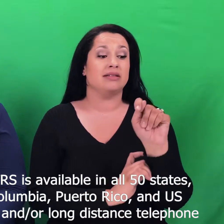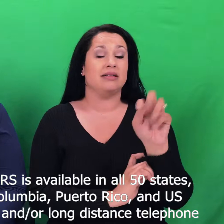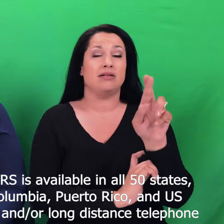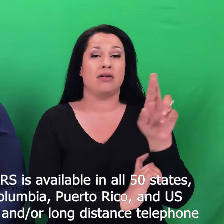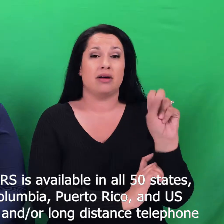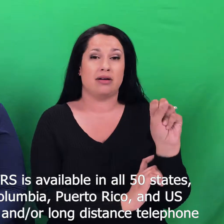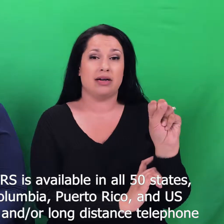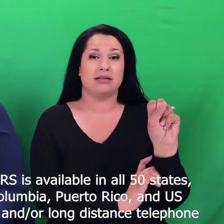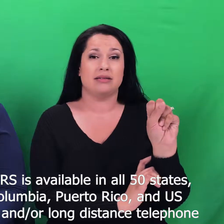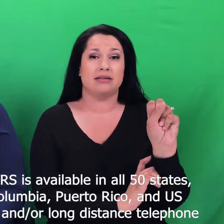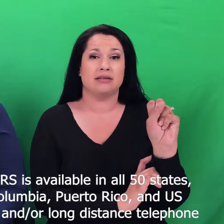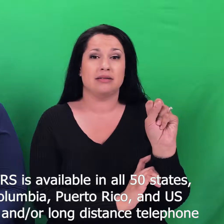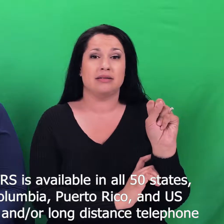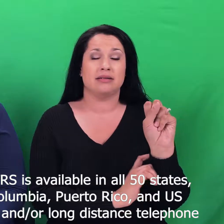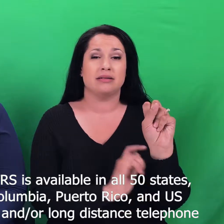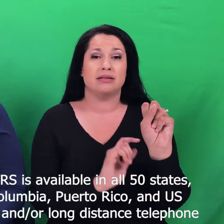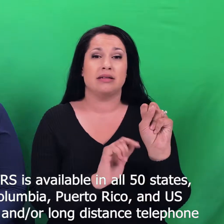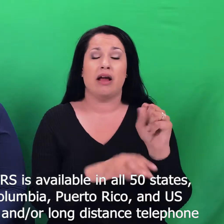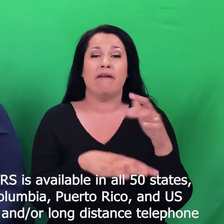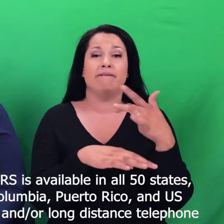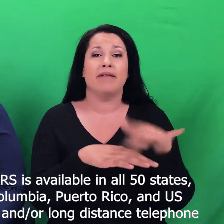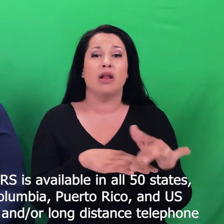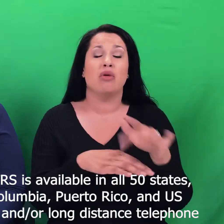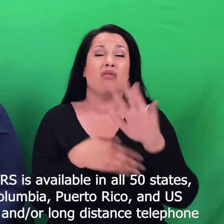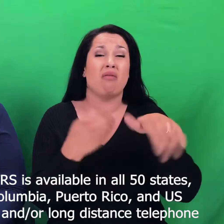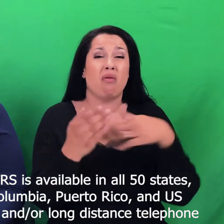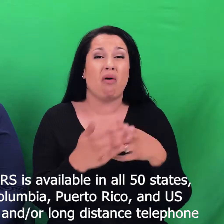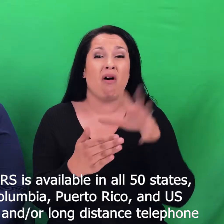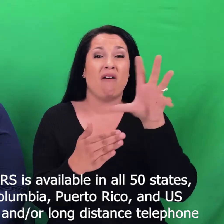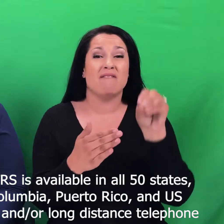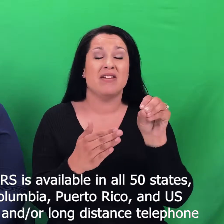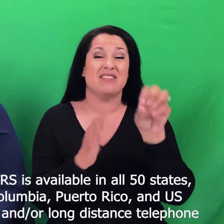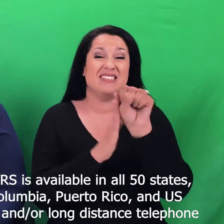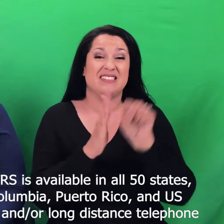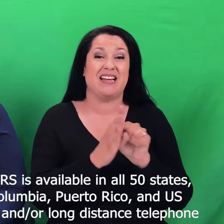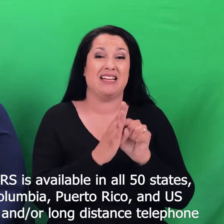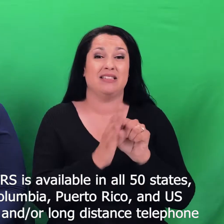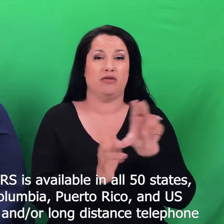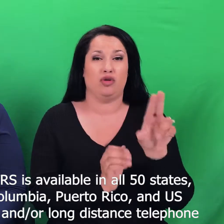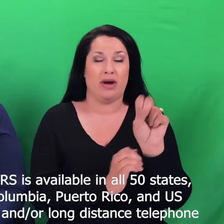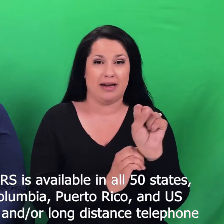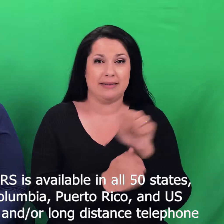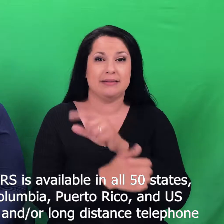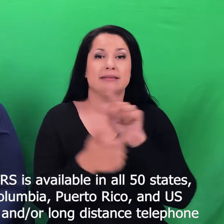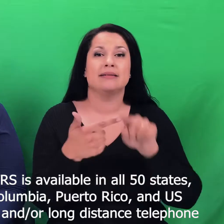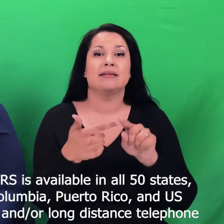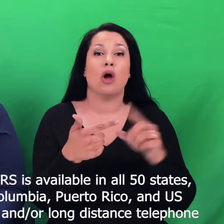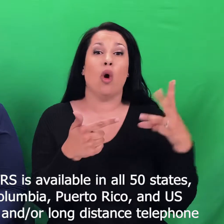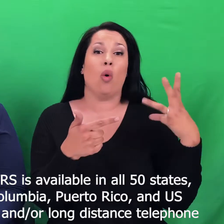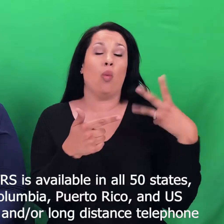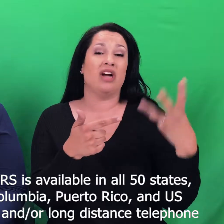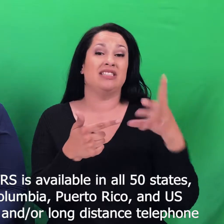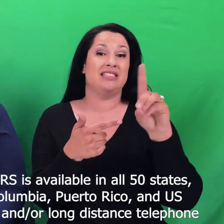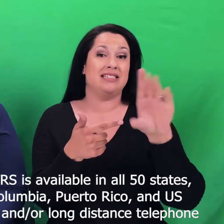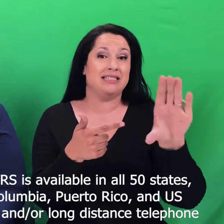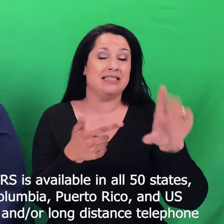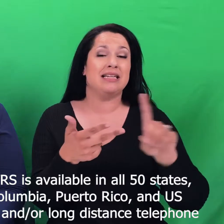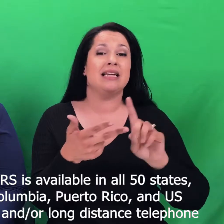TRS is available in all 50 states, the District of Columbia, Puerto